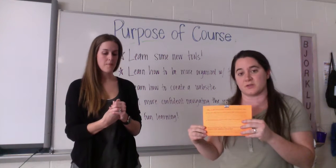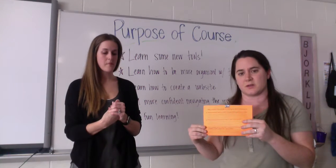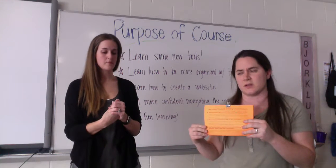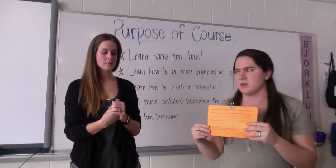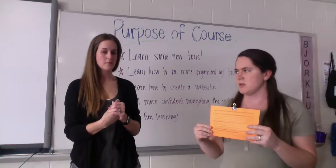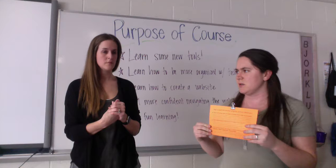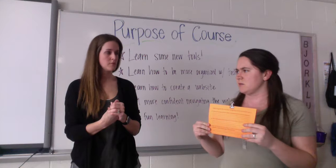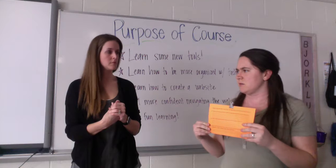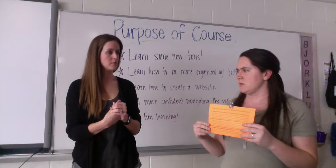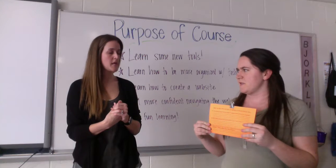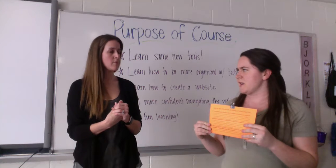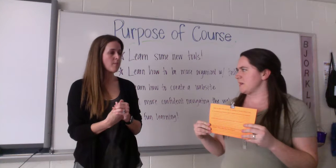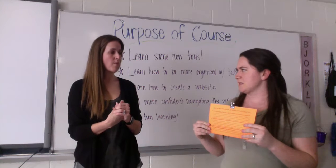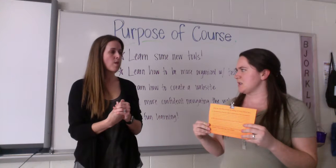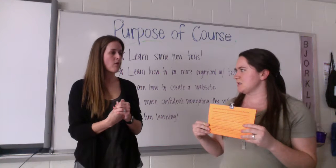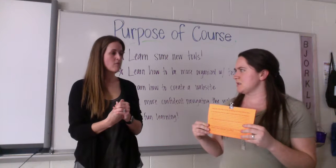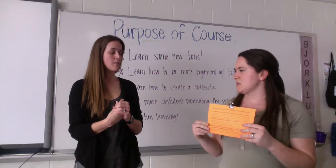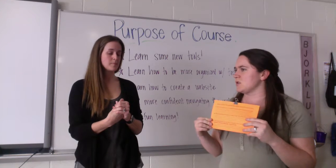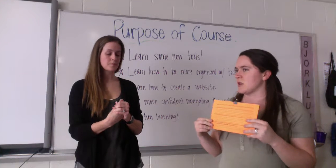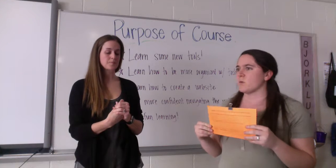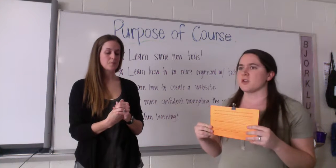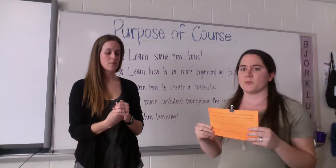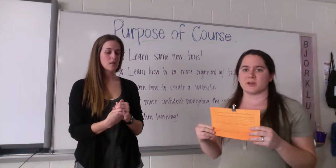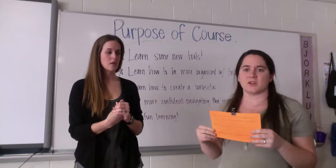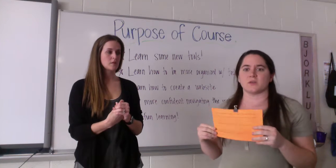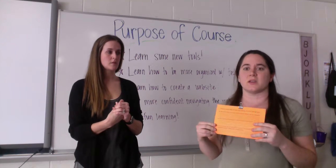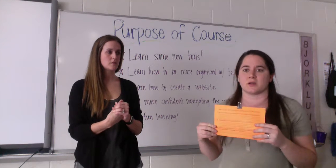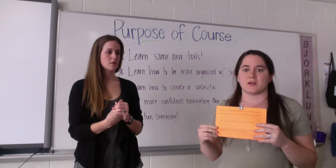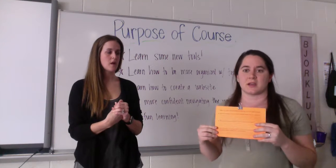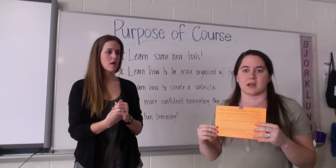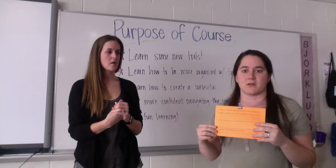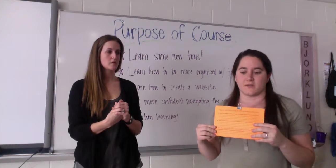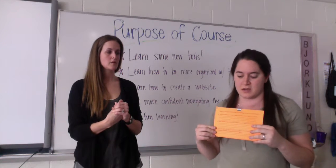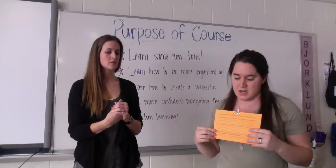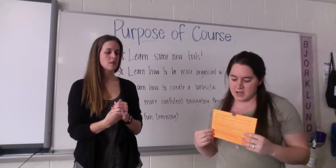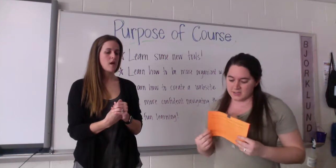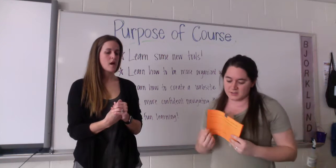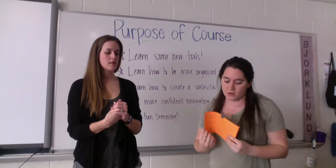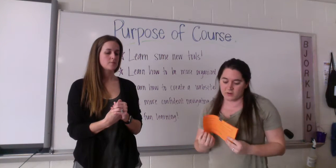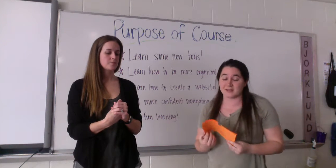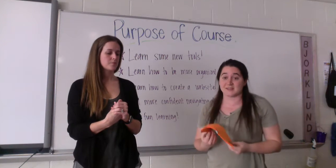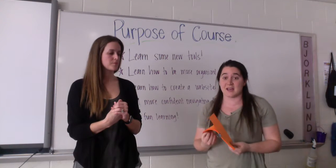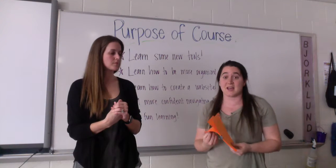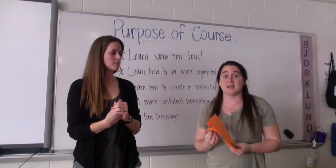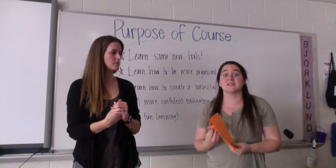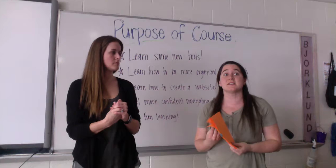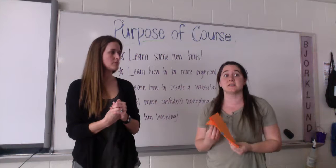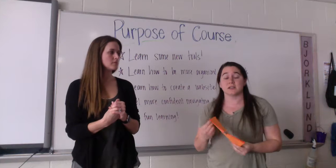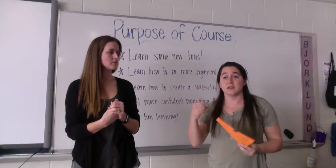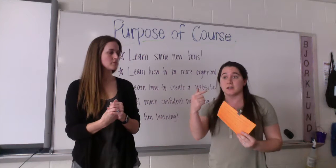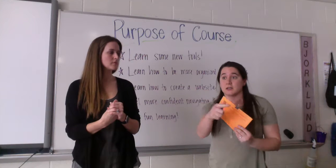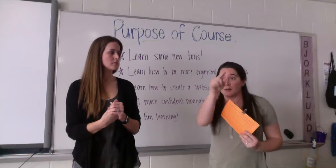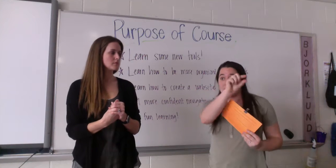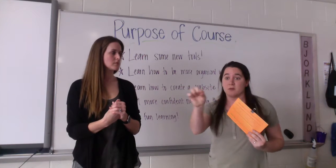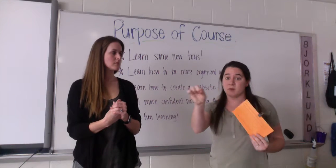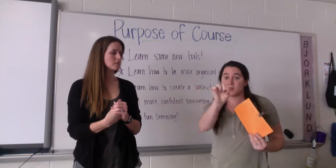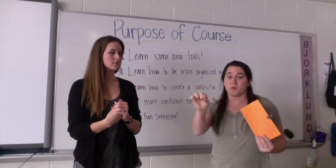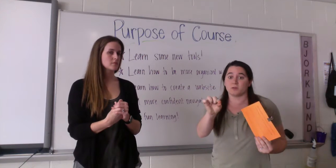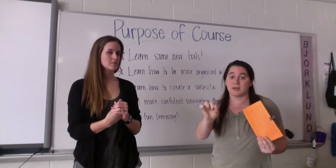it. Yeah. If that makes sense. Yeah. So like what you put into it, you're going to get out of it. And so it says in big bold letters